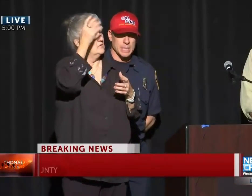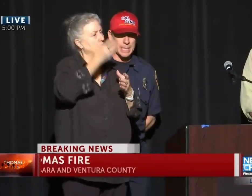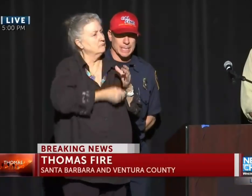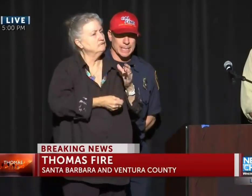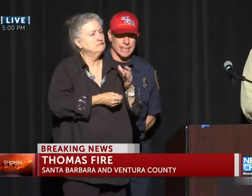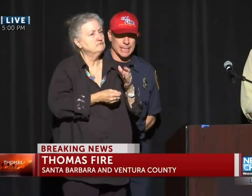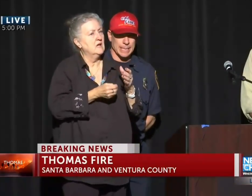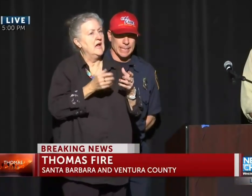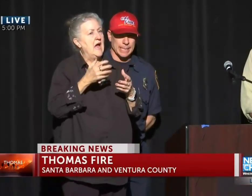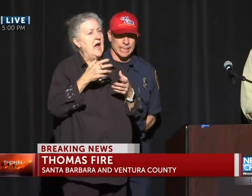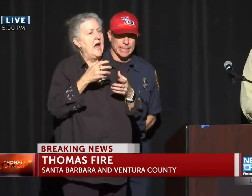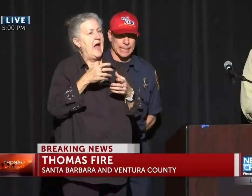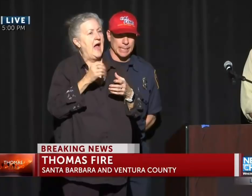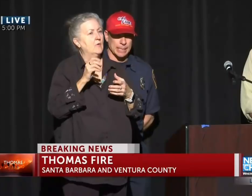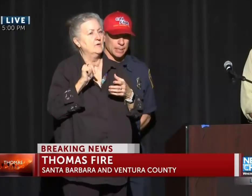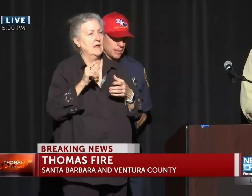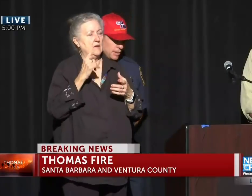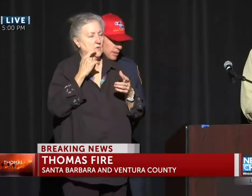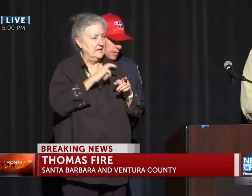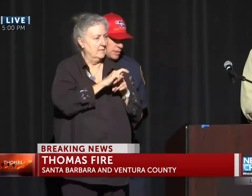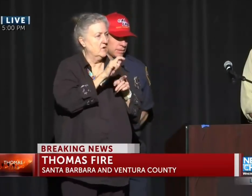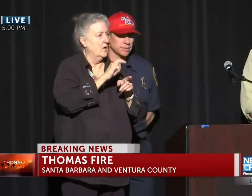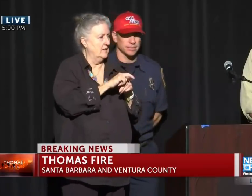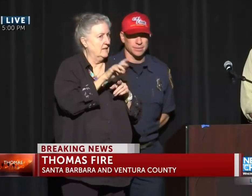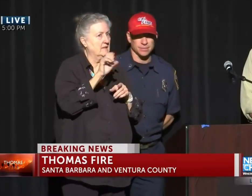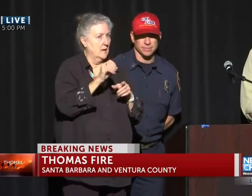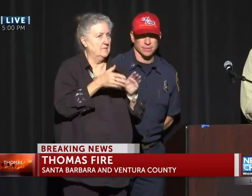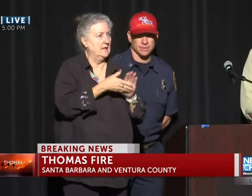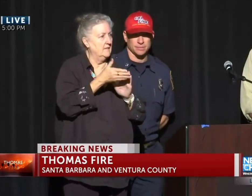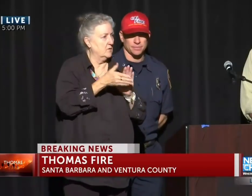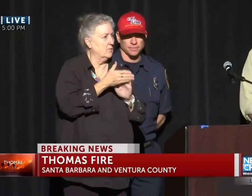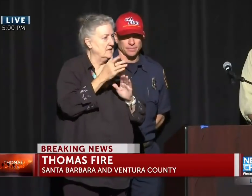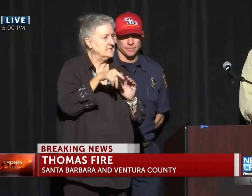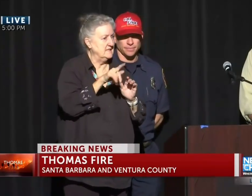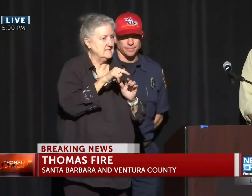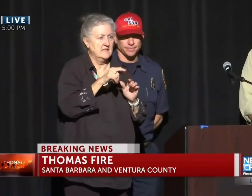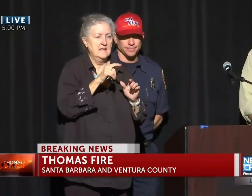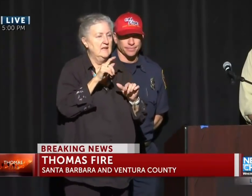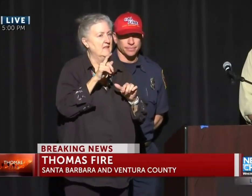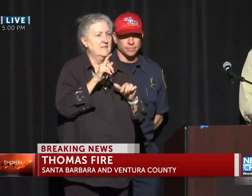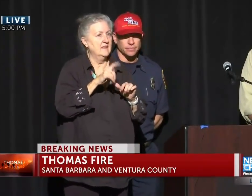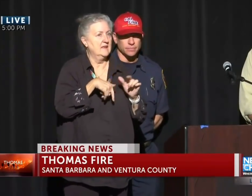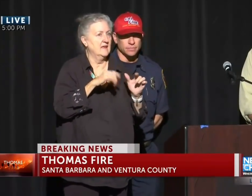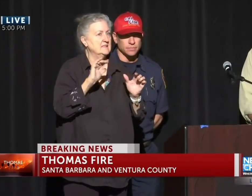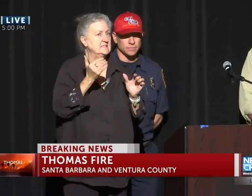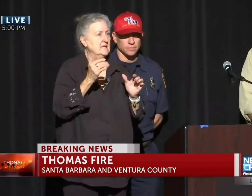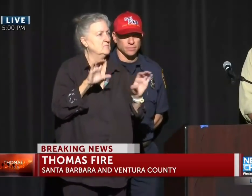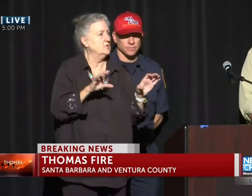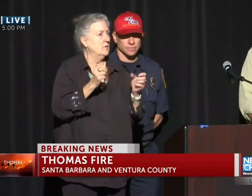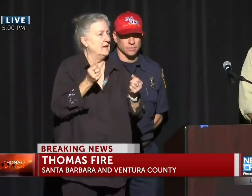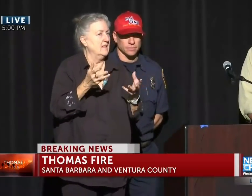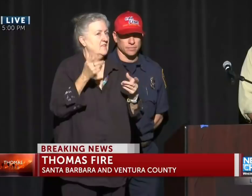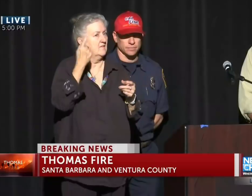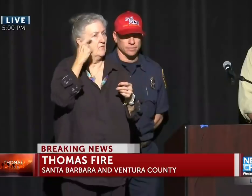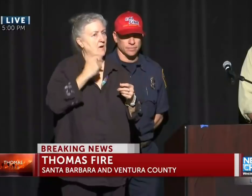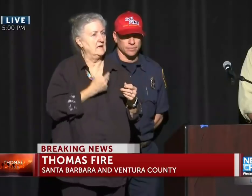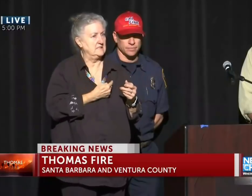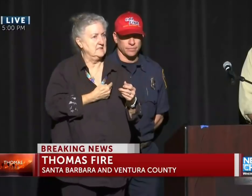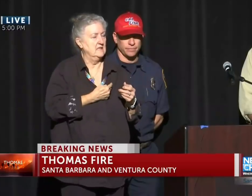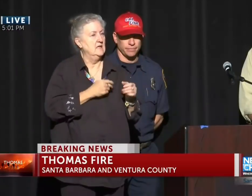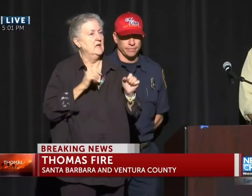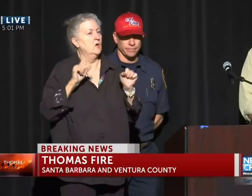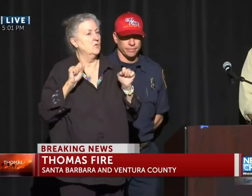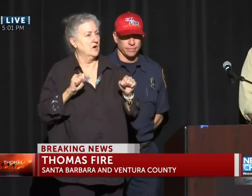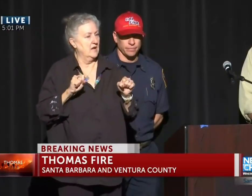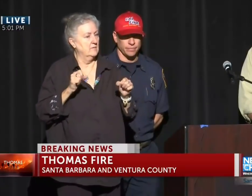Marcos High School about the Thomas Fire. That runs this, and they can't seem to do anything for us. We were able to